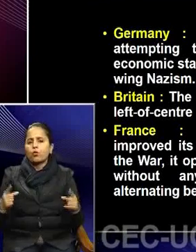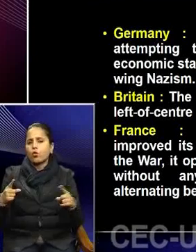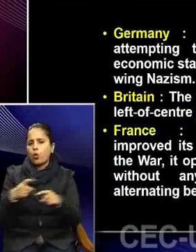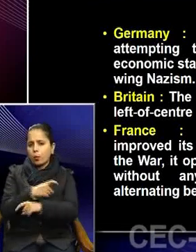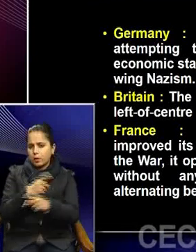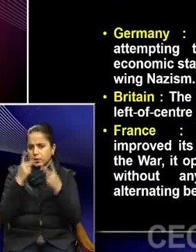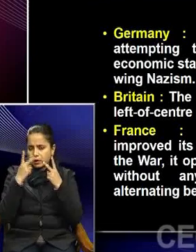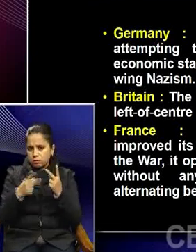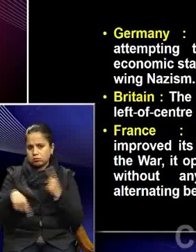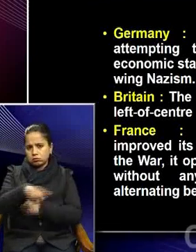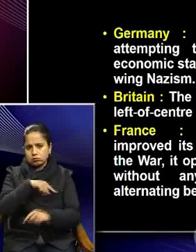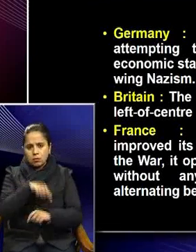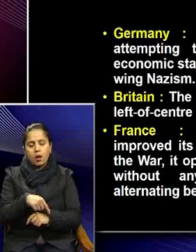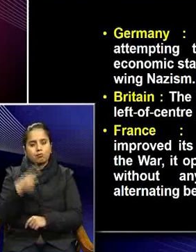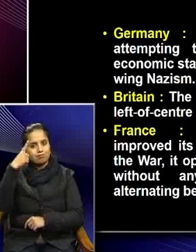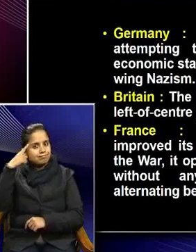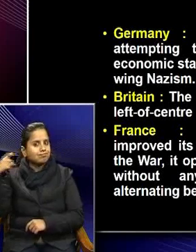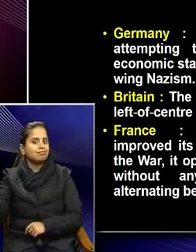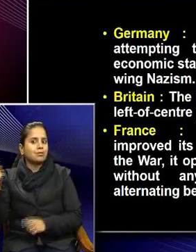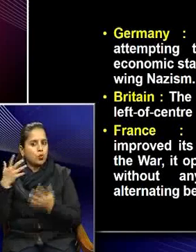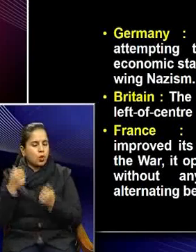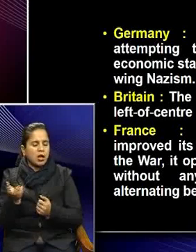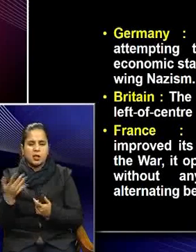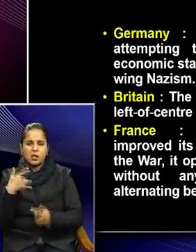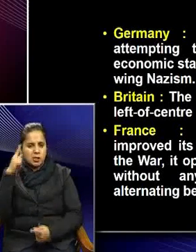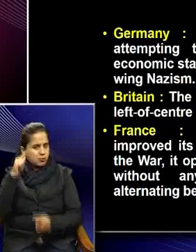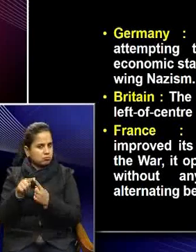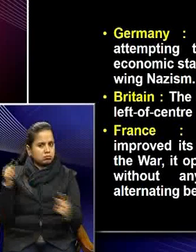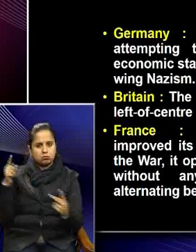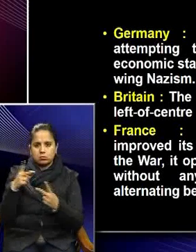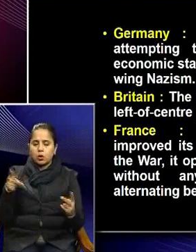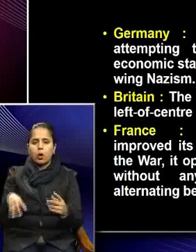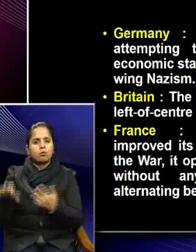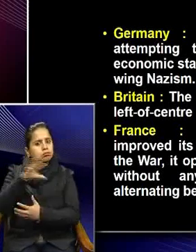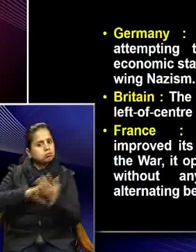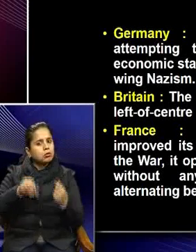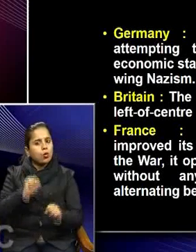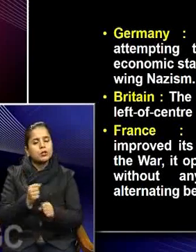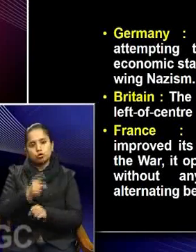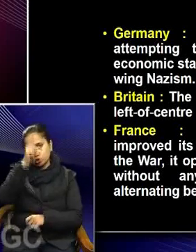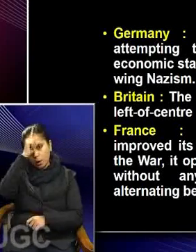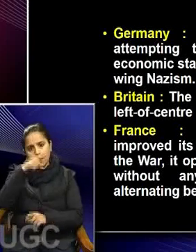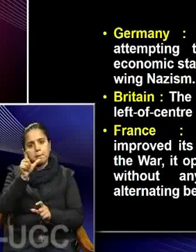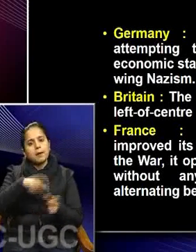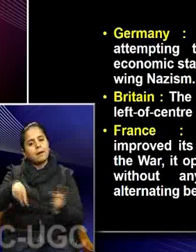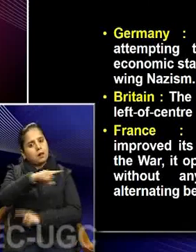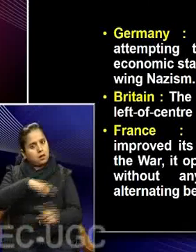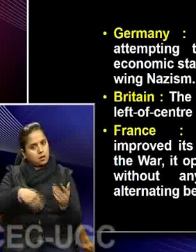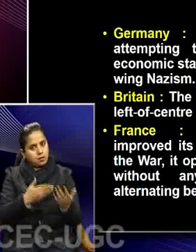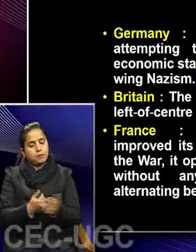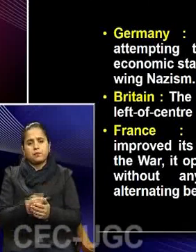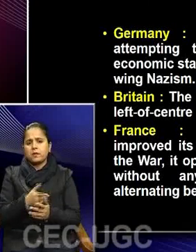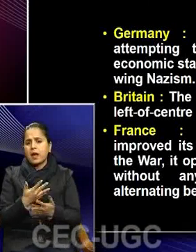complicated set of aspirations and resentment combined amongst the German population. And